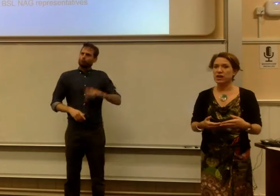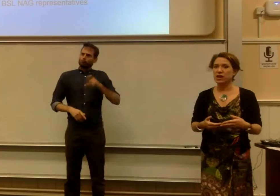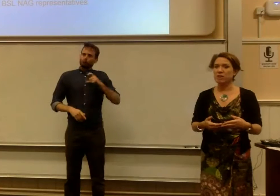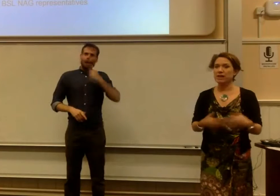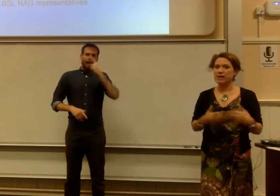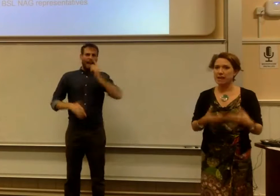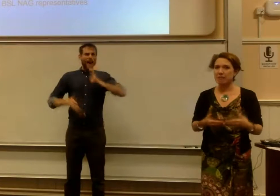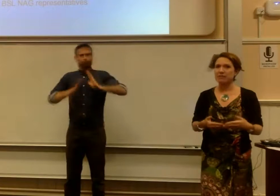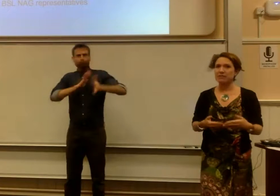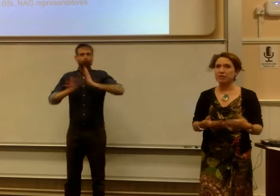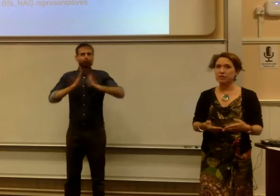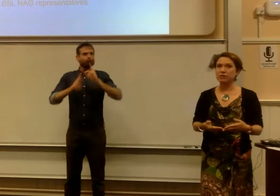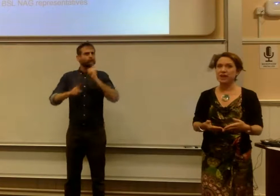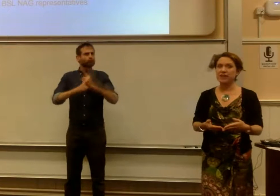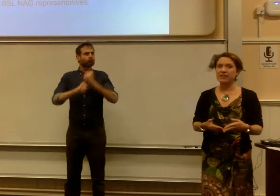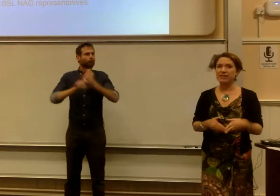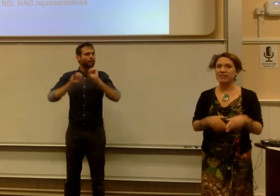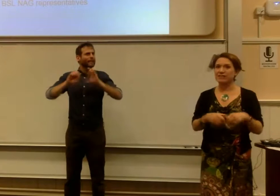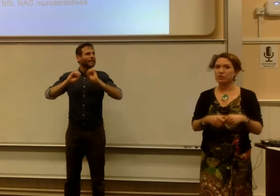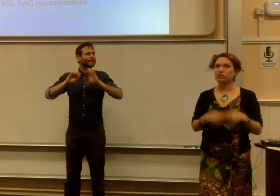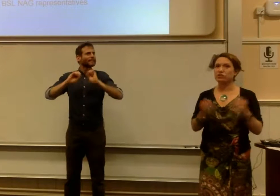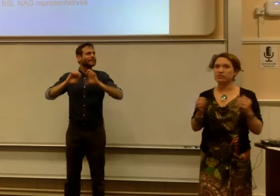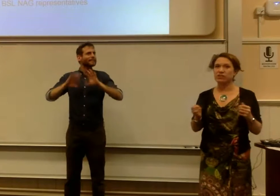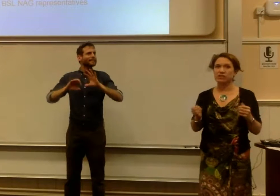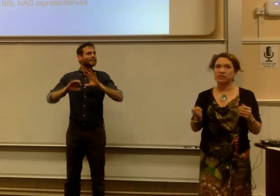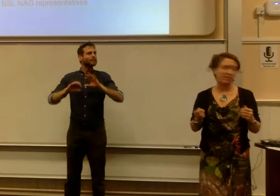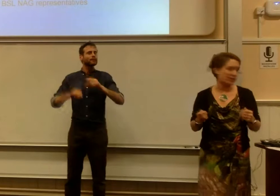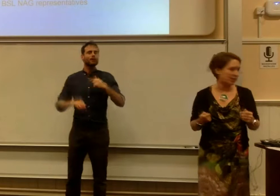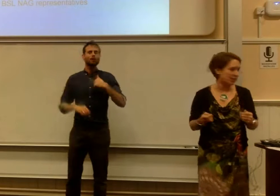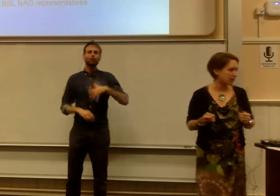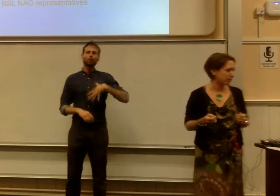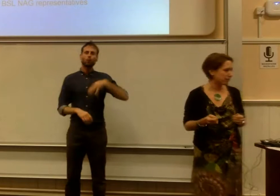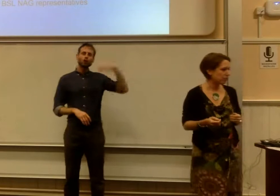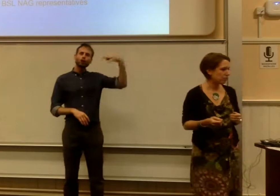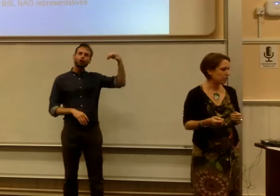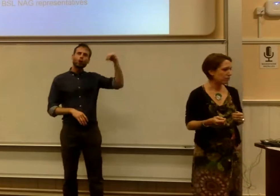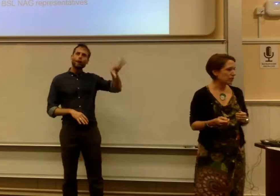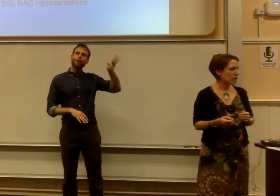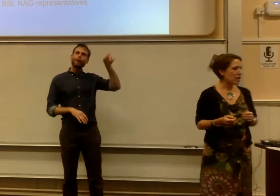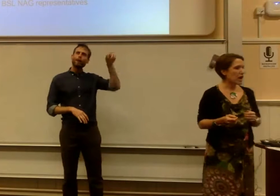contribution, and enabling them to do that, and that it's not just tokenistic.